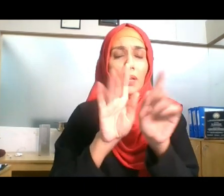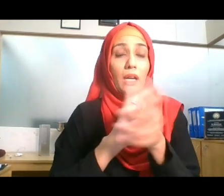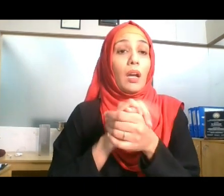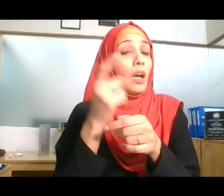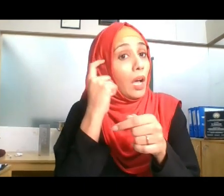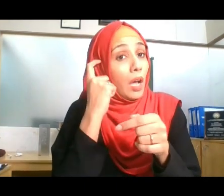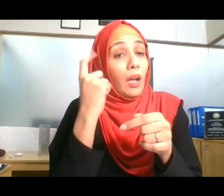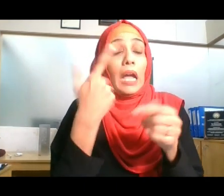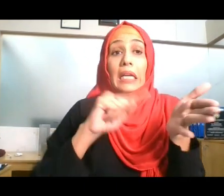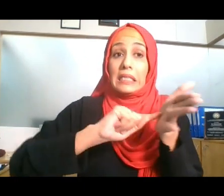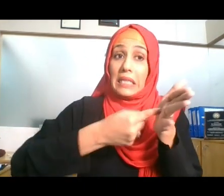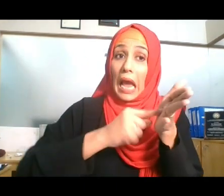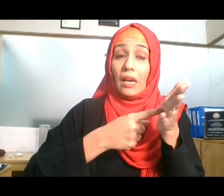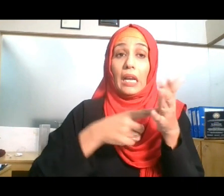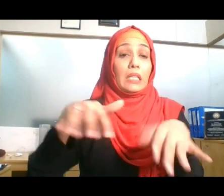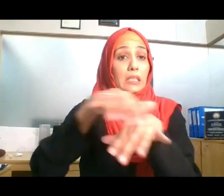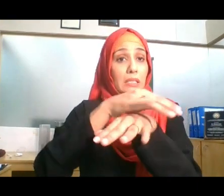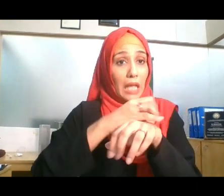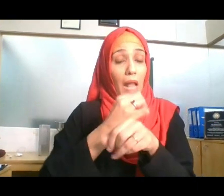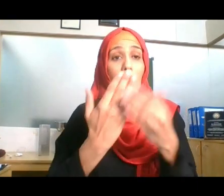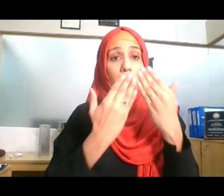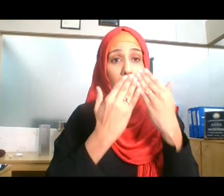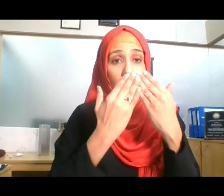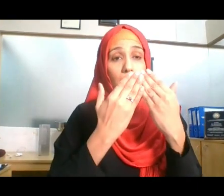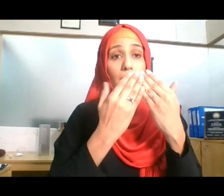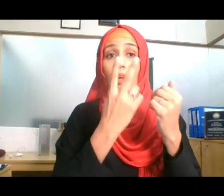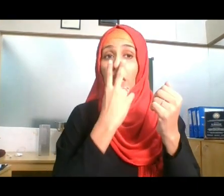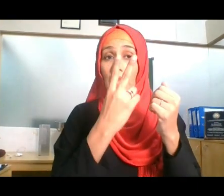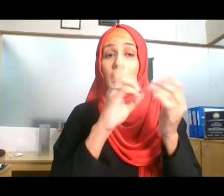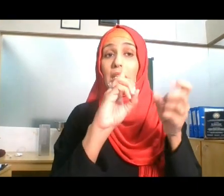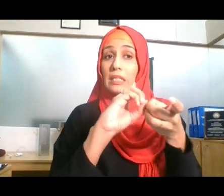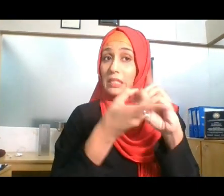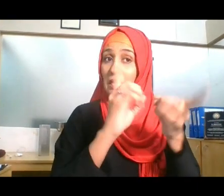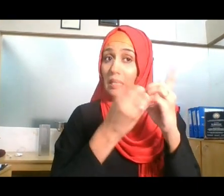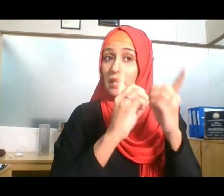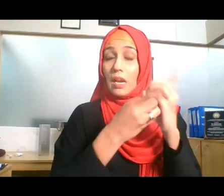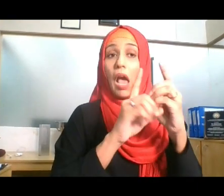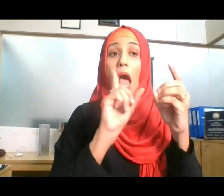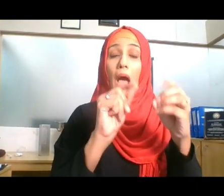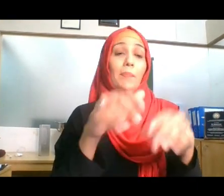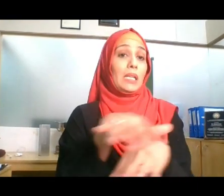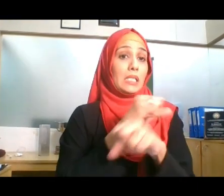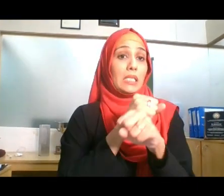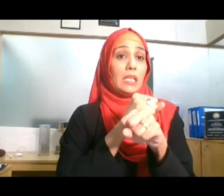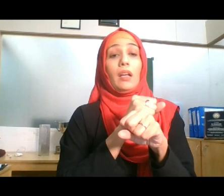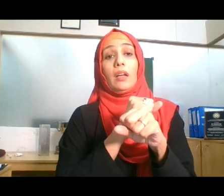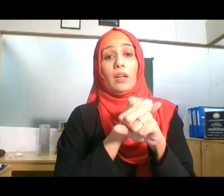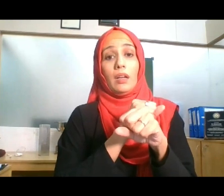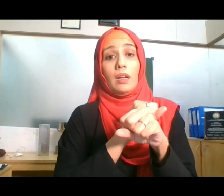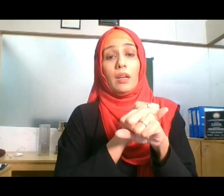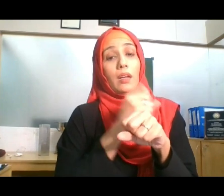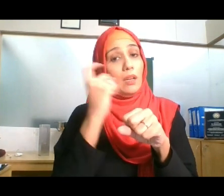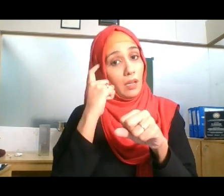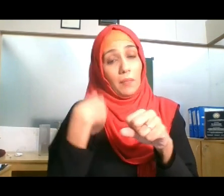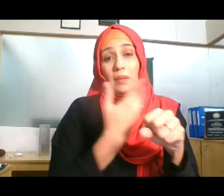technical skills in what would be seen as digitally enabled skilled for the 21st century. I